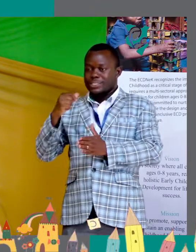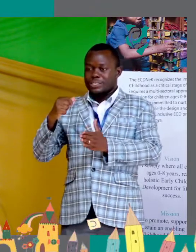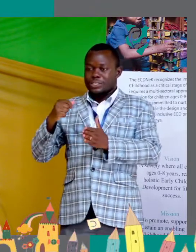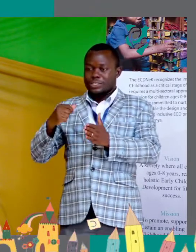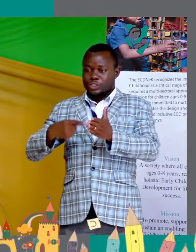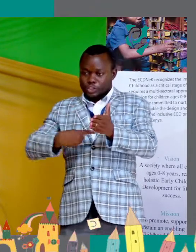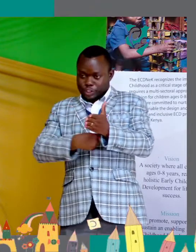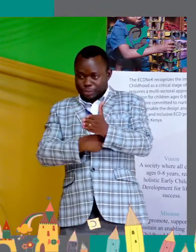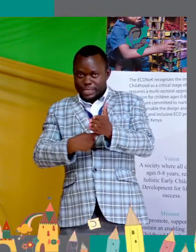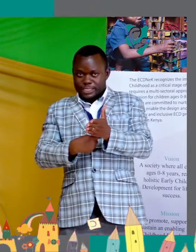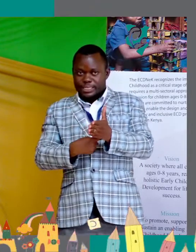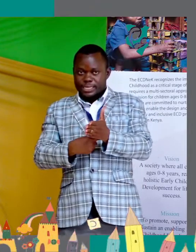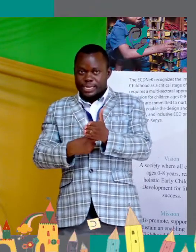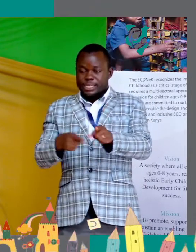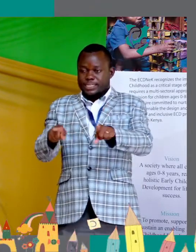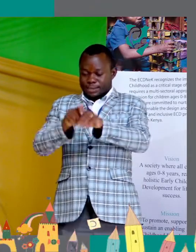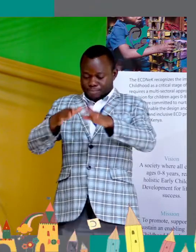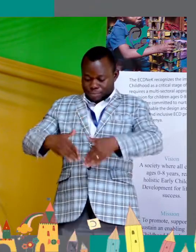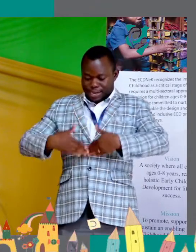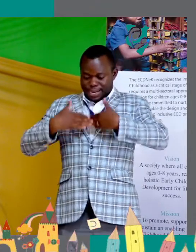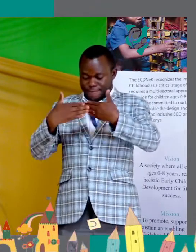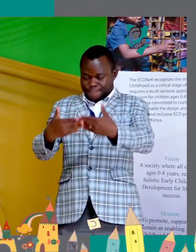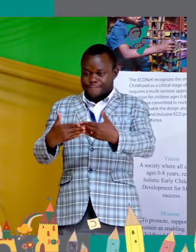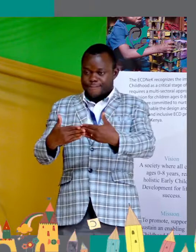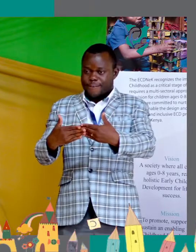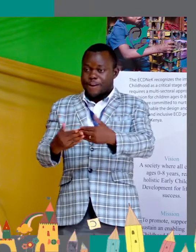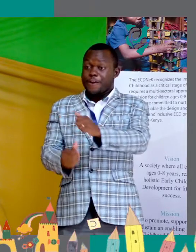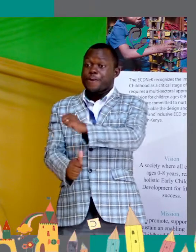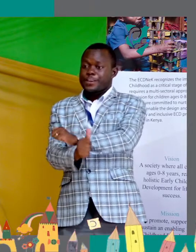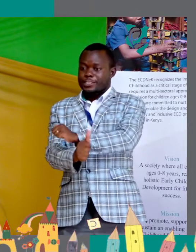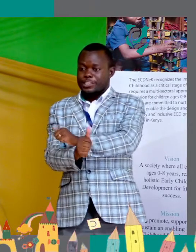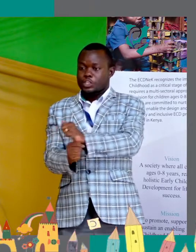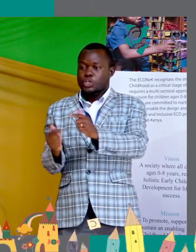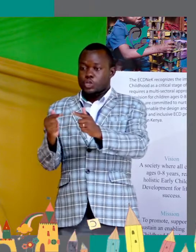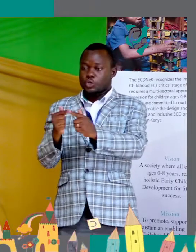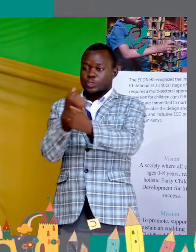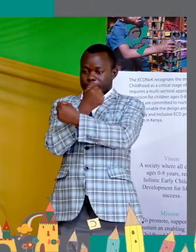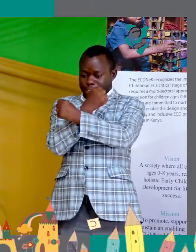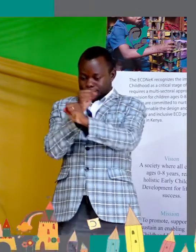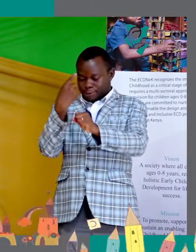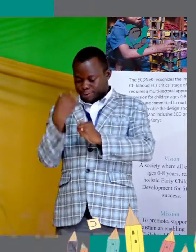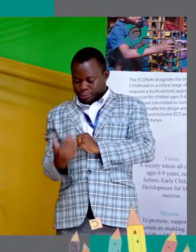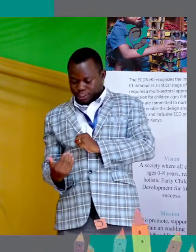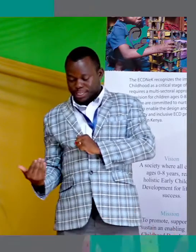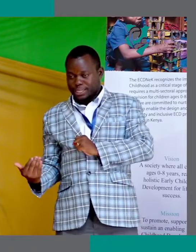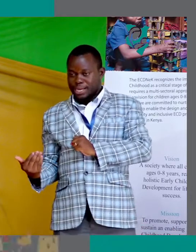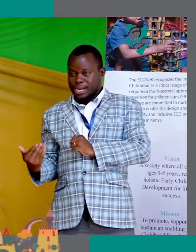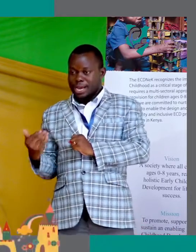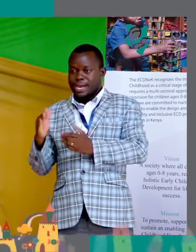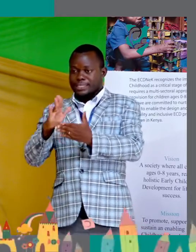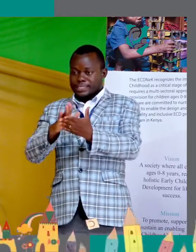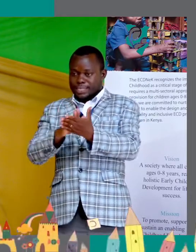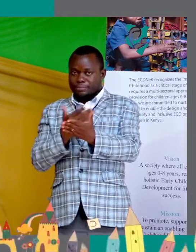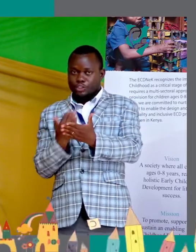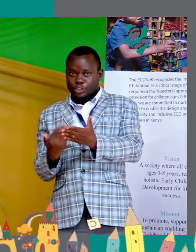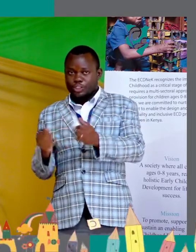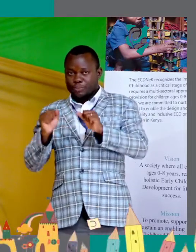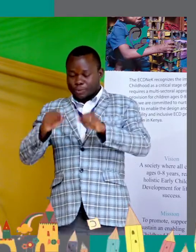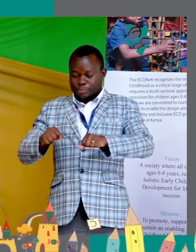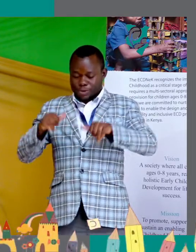again, posed serious risks to child safety. Children had to stay in constrained